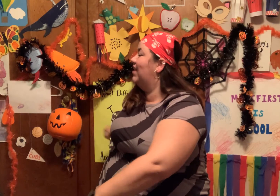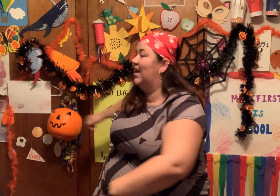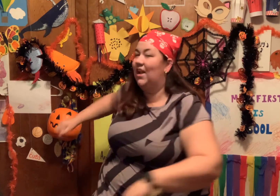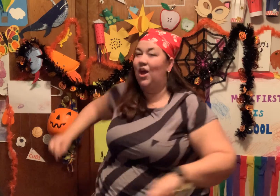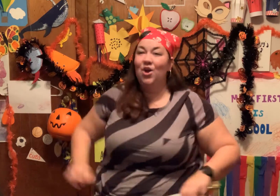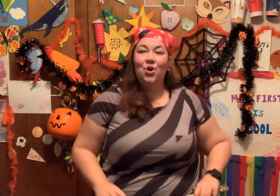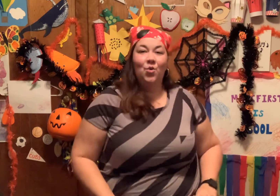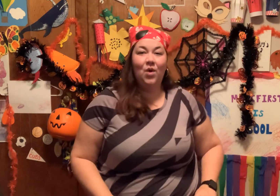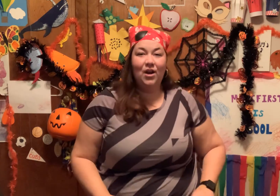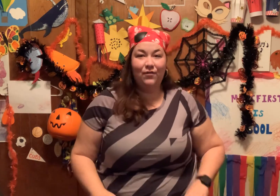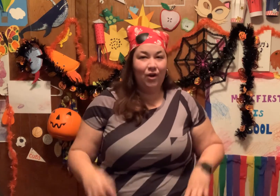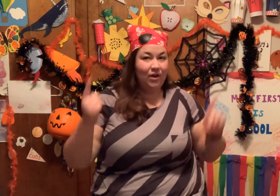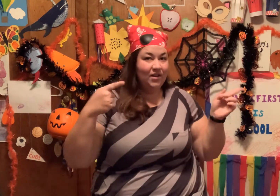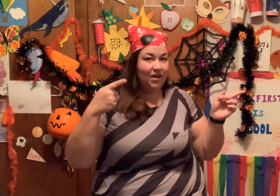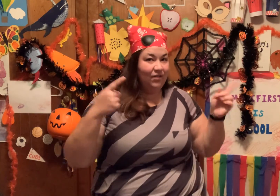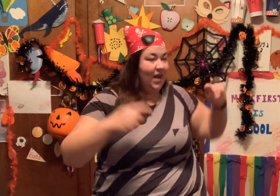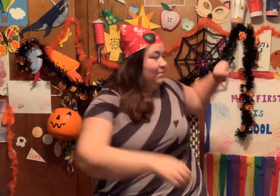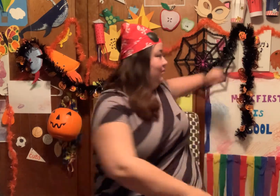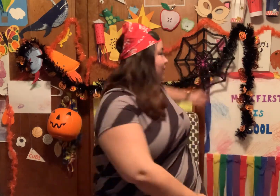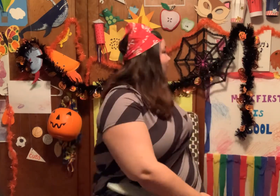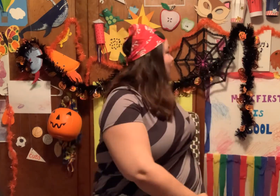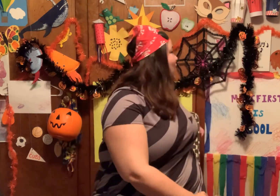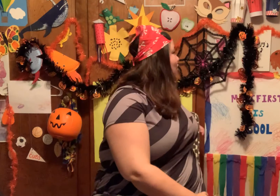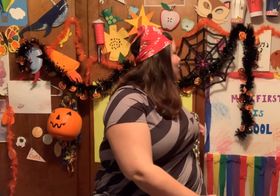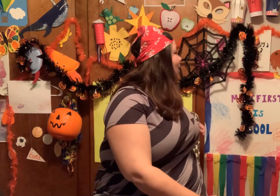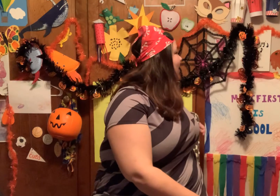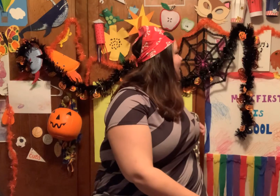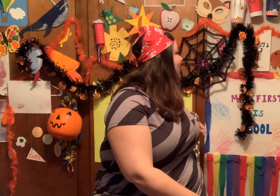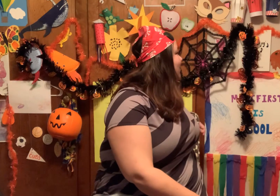1, 2, 3, 4, 5, 6, 7. Wonderful. Other side.